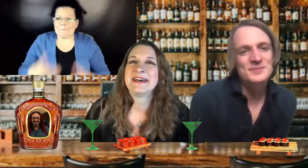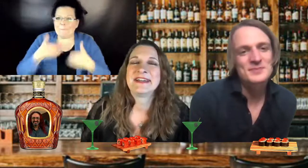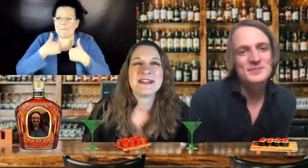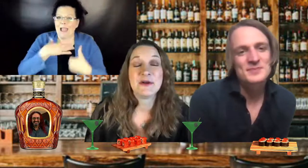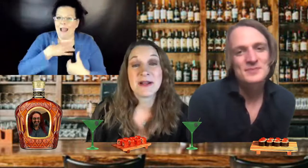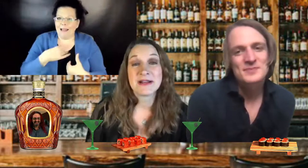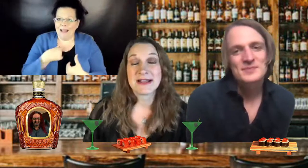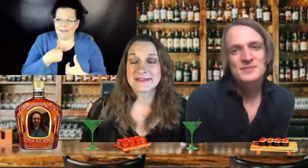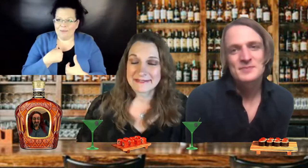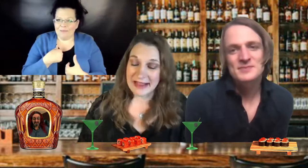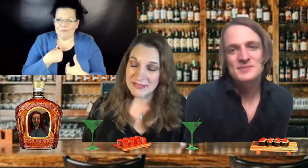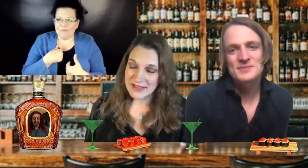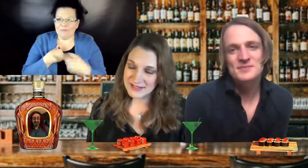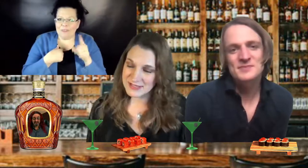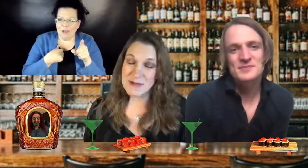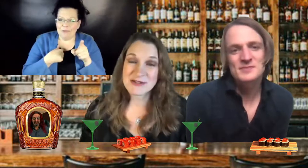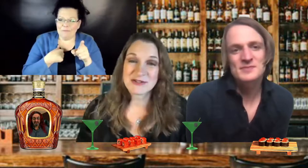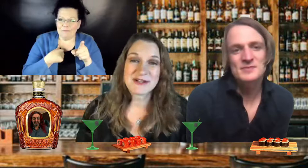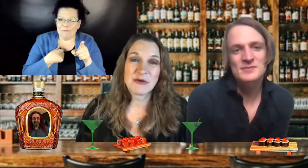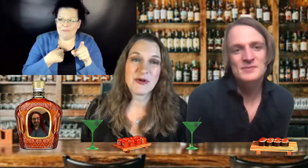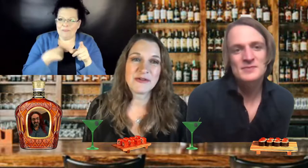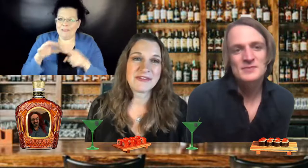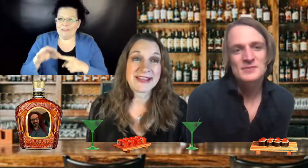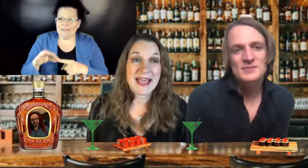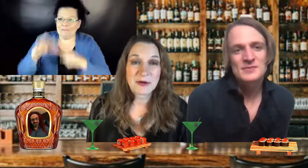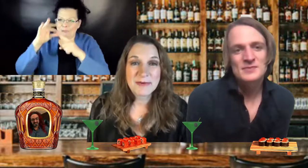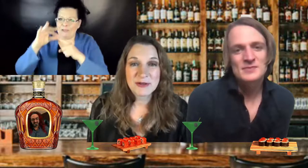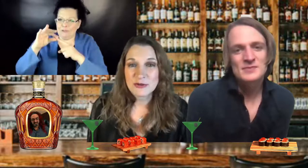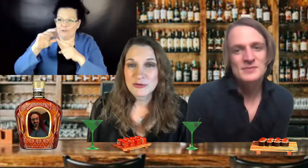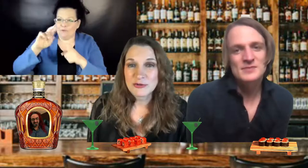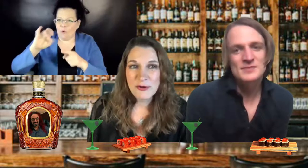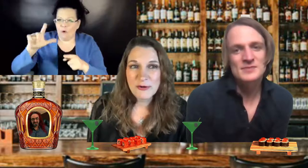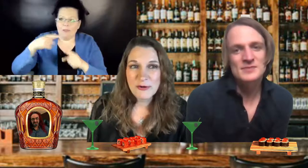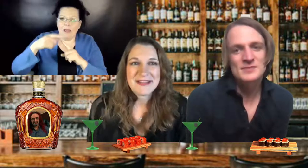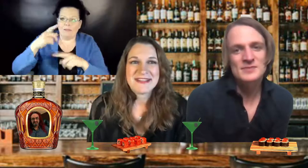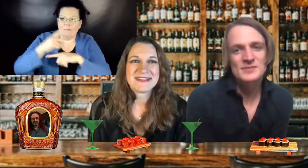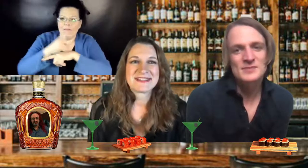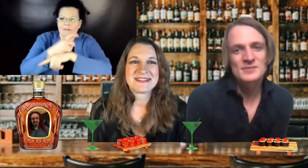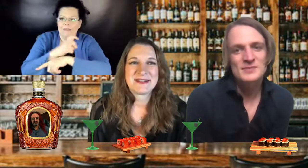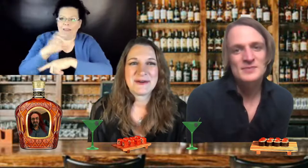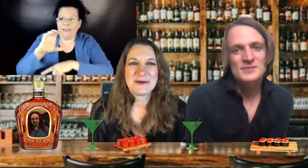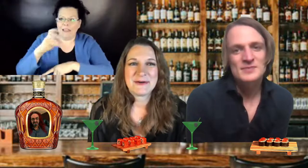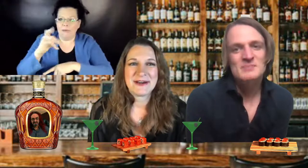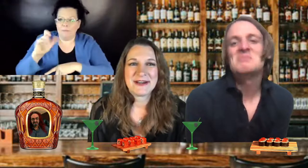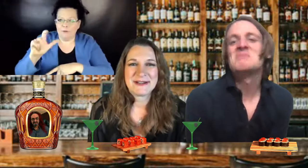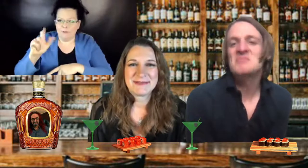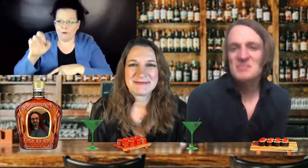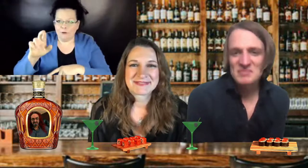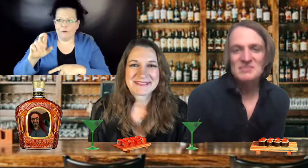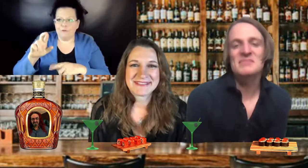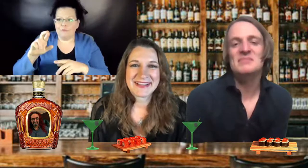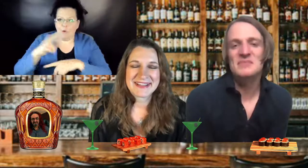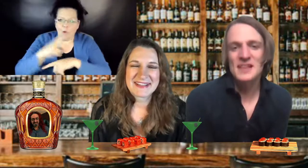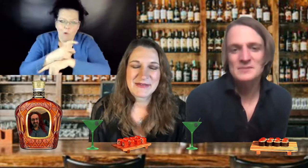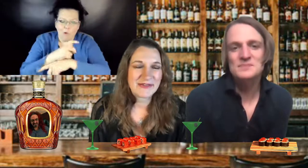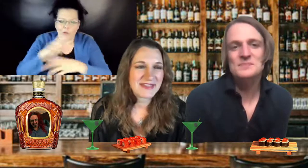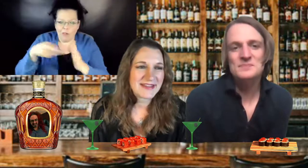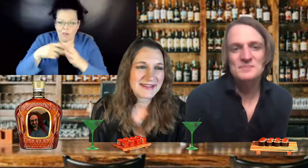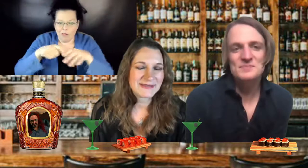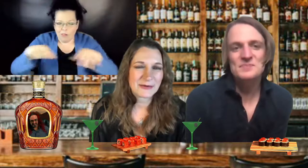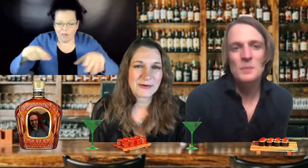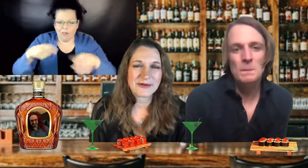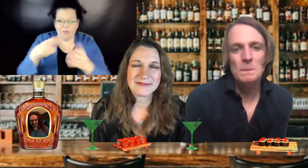like, I like the specialty rolls, like caterpillar roll. So like